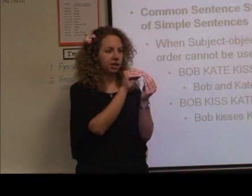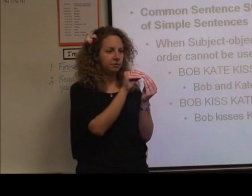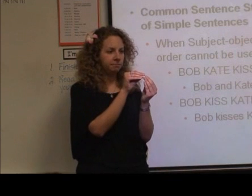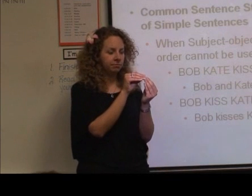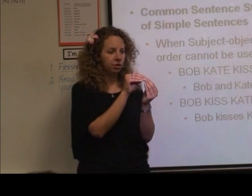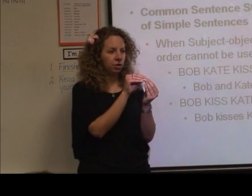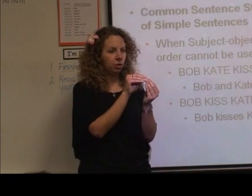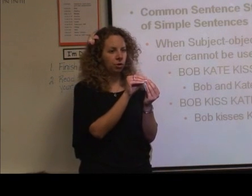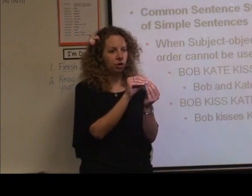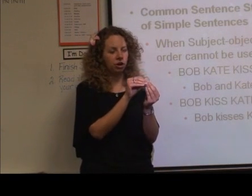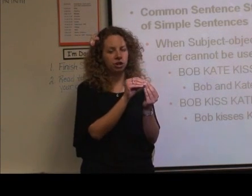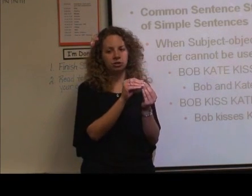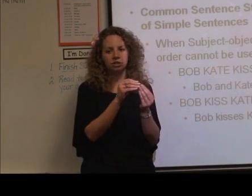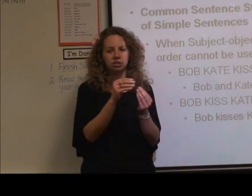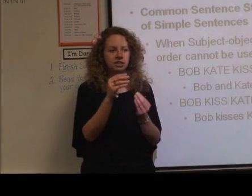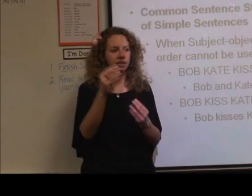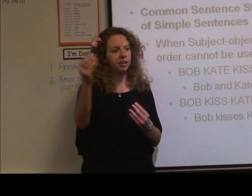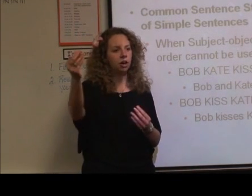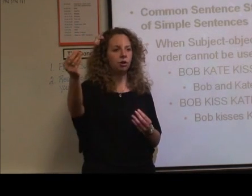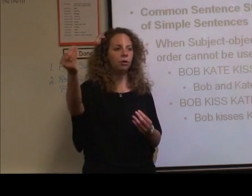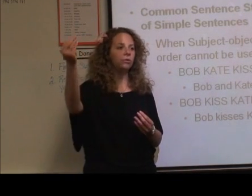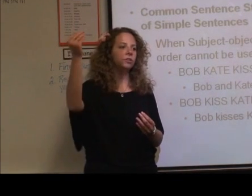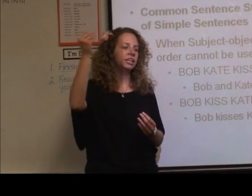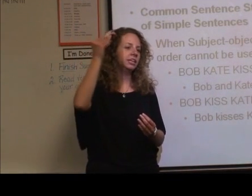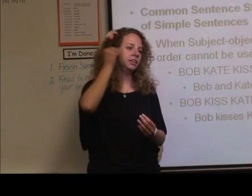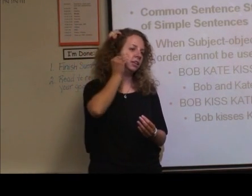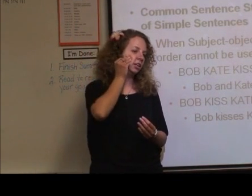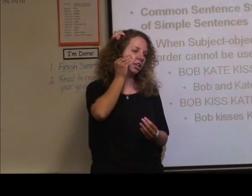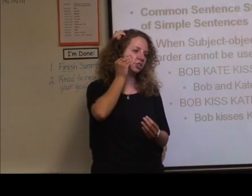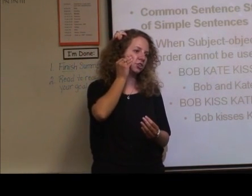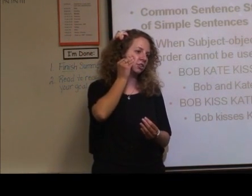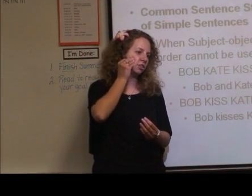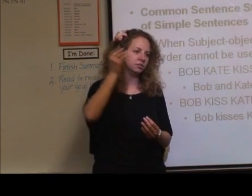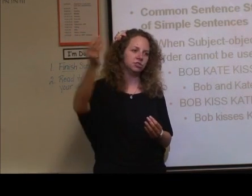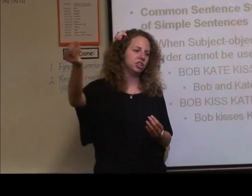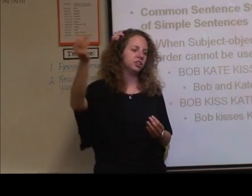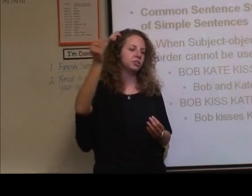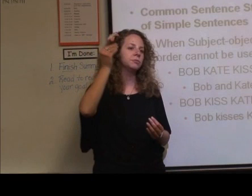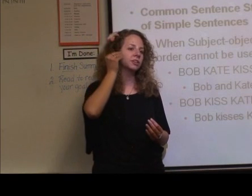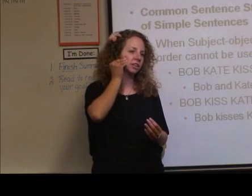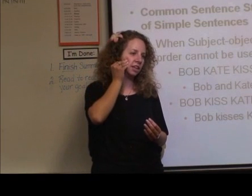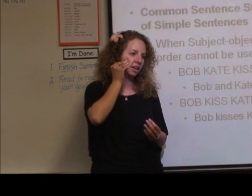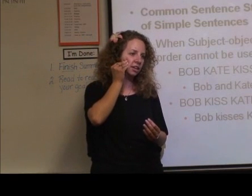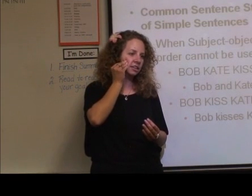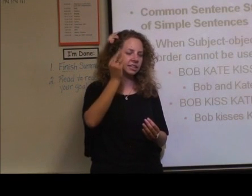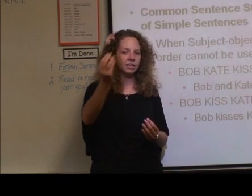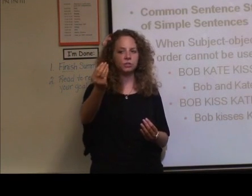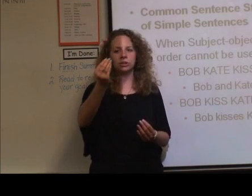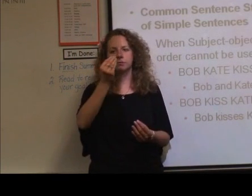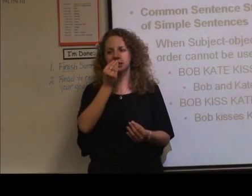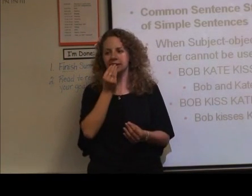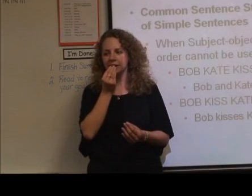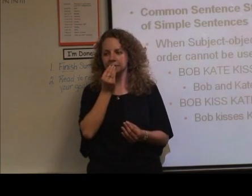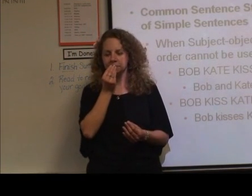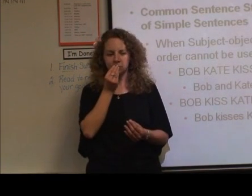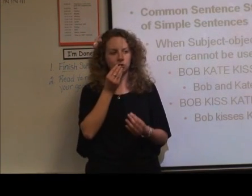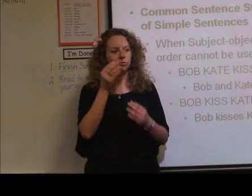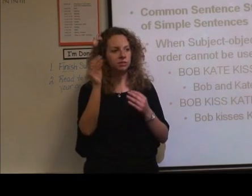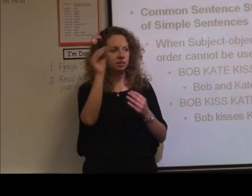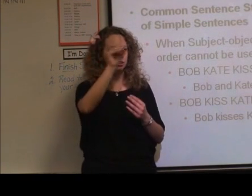here. Or you can just say like, oh, like he kissed her on the cheek or something like that. Kiss, or it can be here. So this